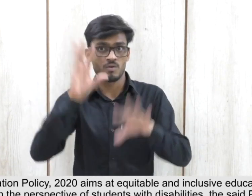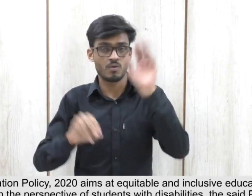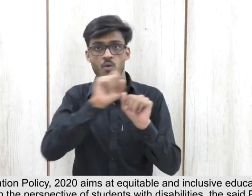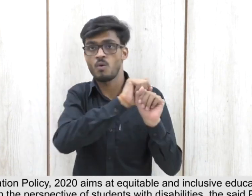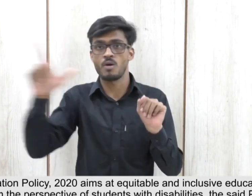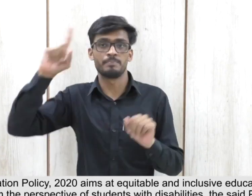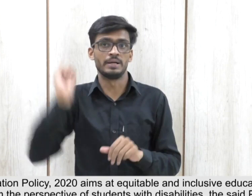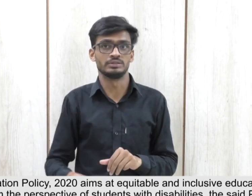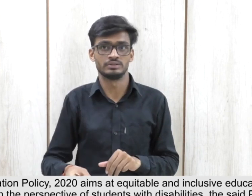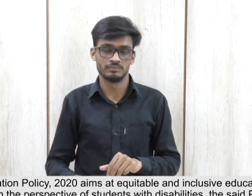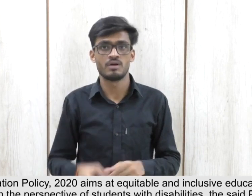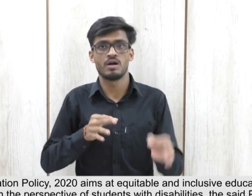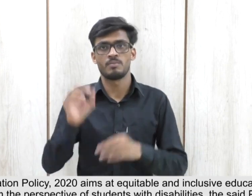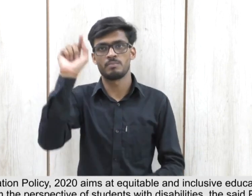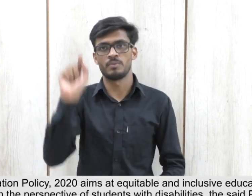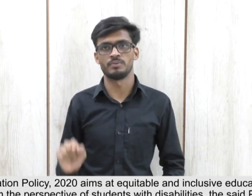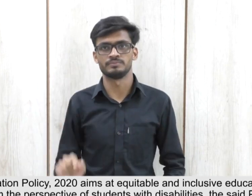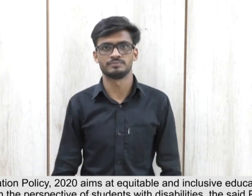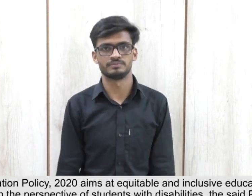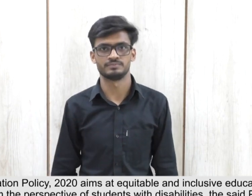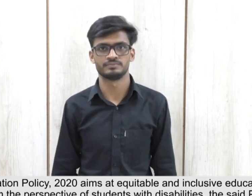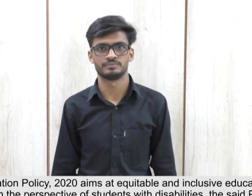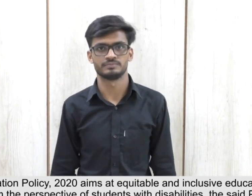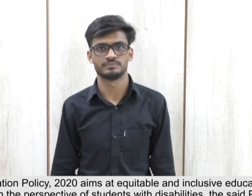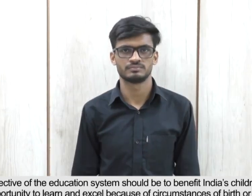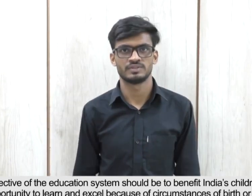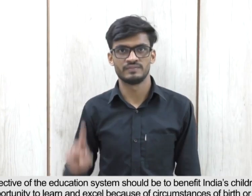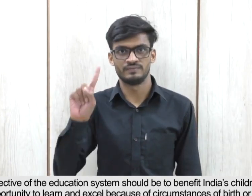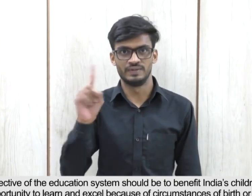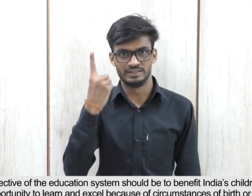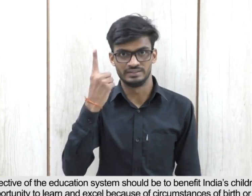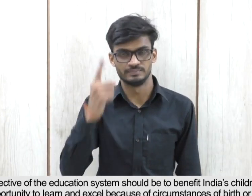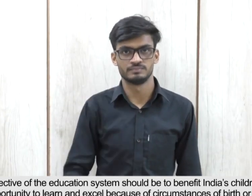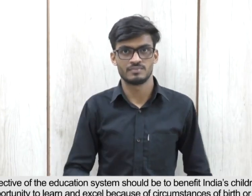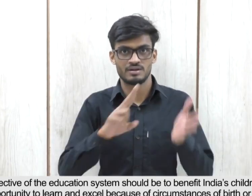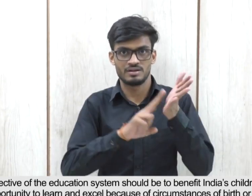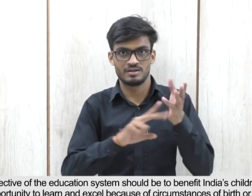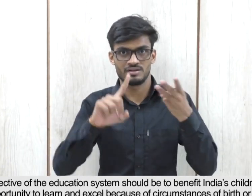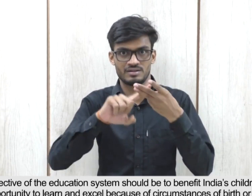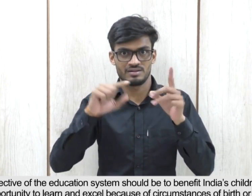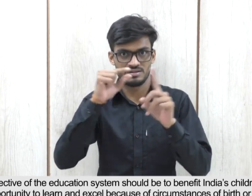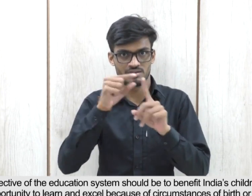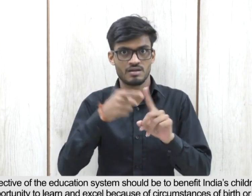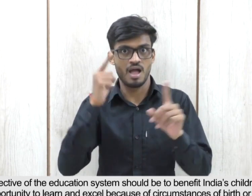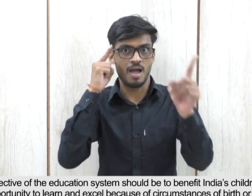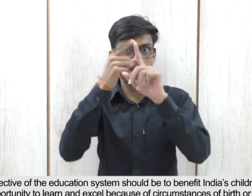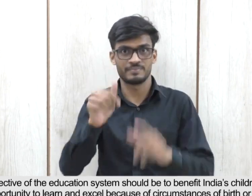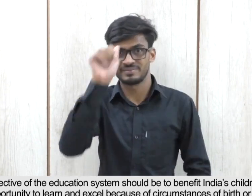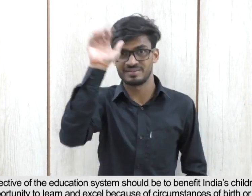the perspective of students with disabilities, the said policy. States that the objective of the education system should